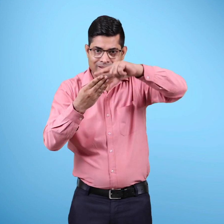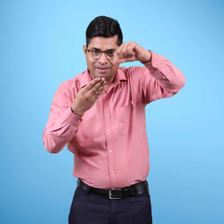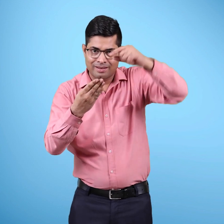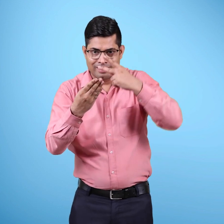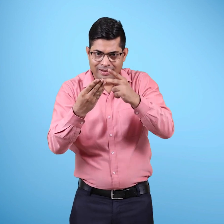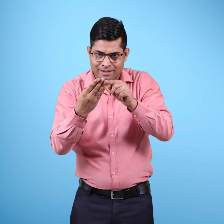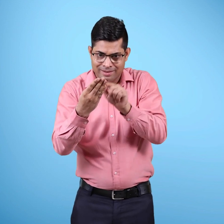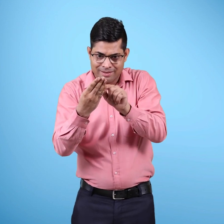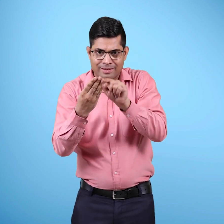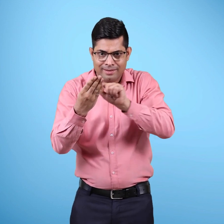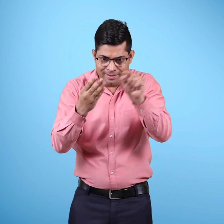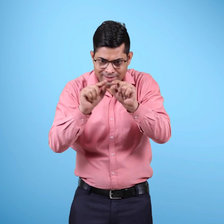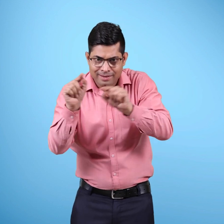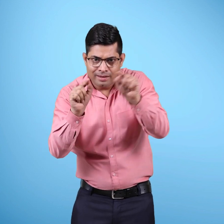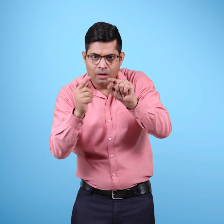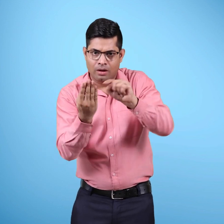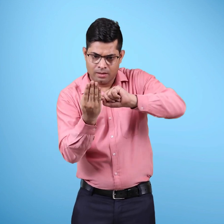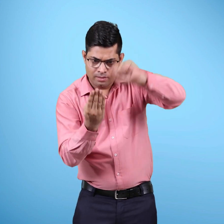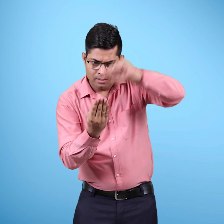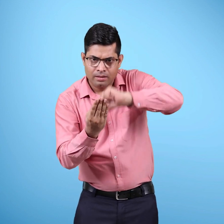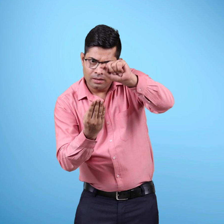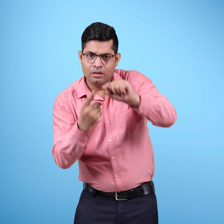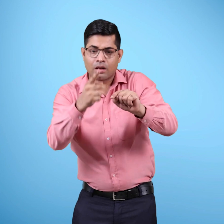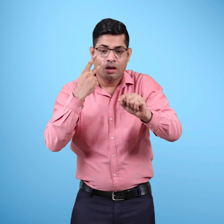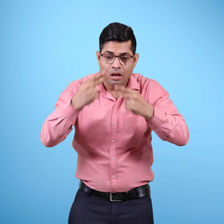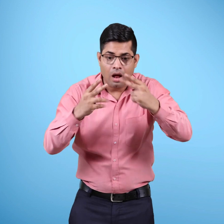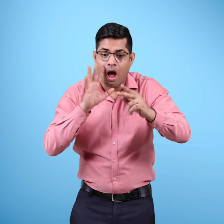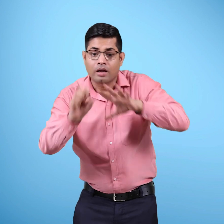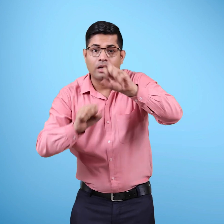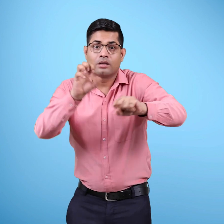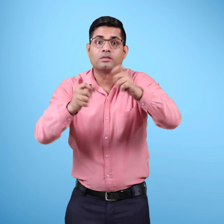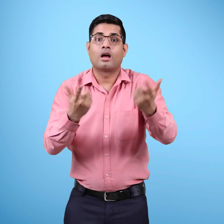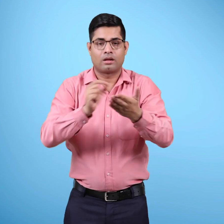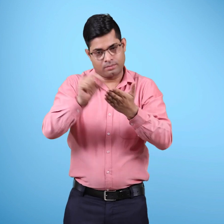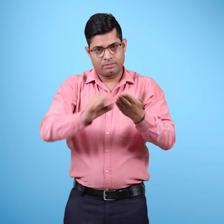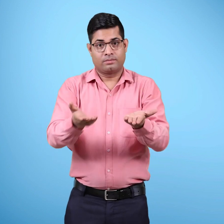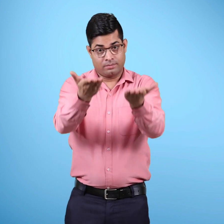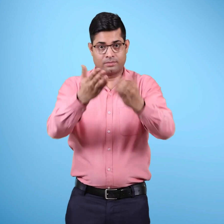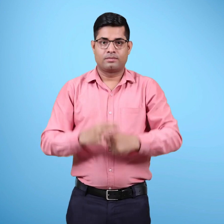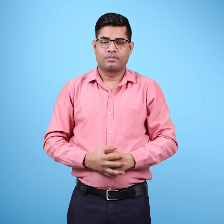and write names of some plants having reticulate and parallel venation.